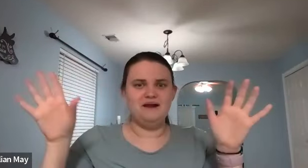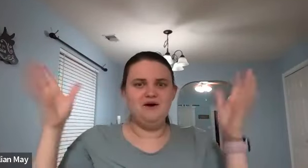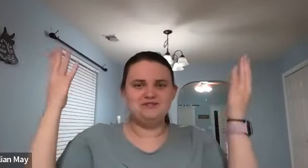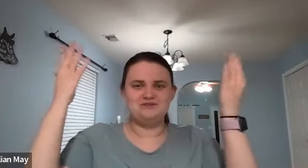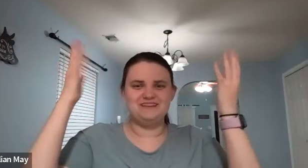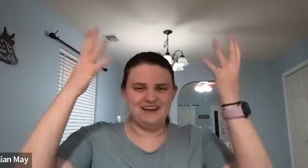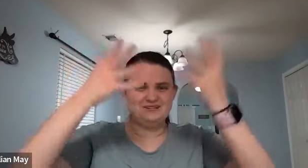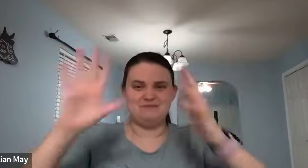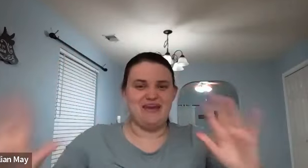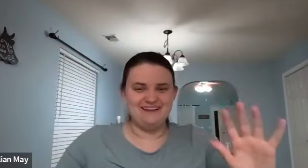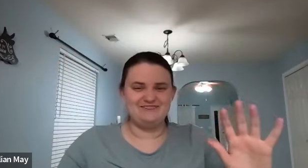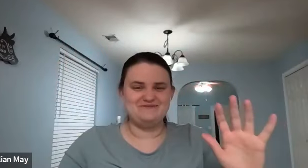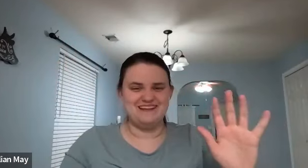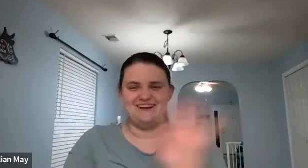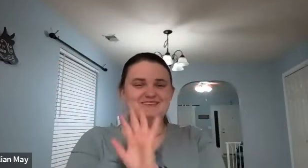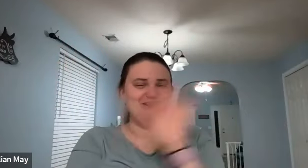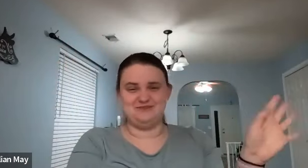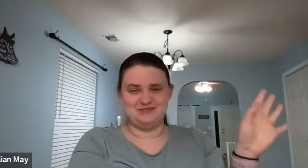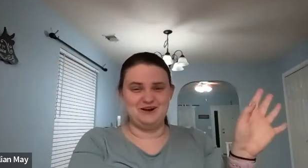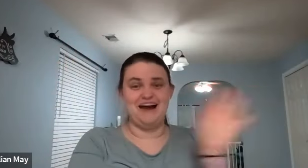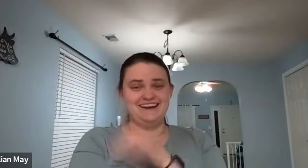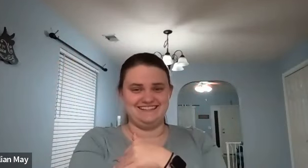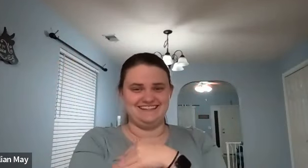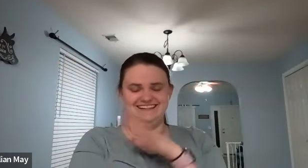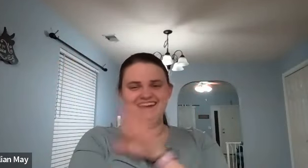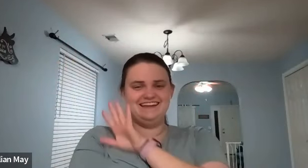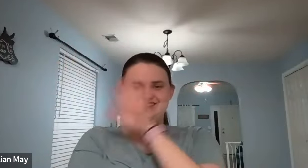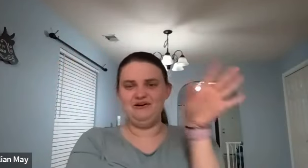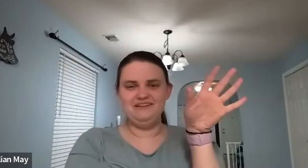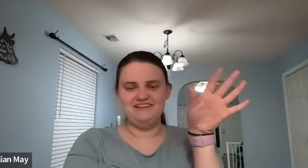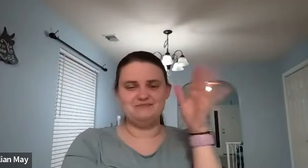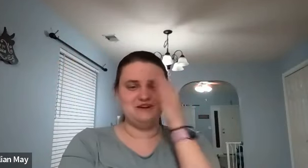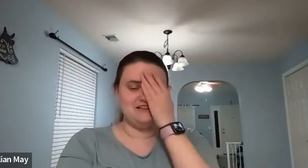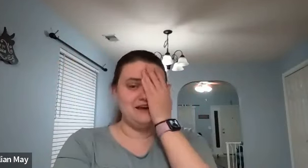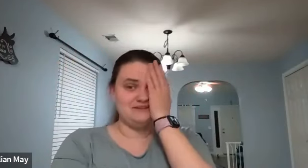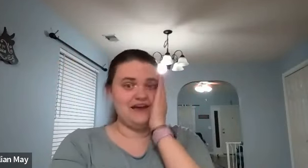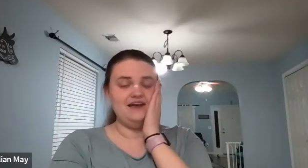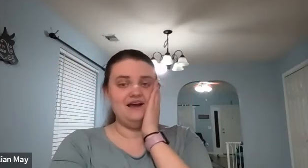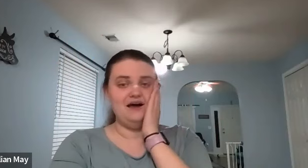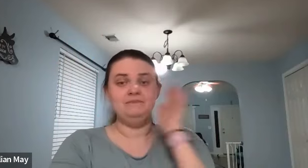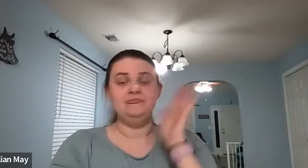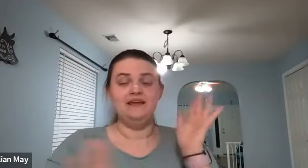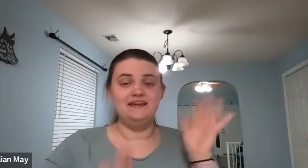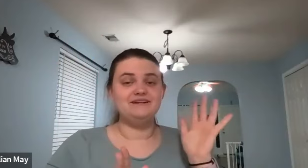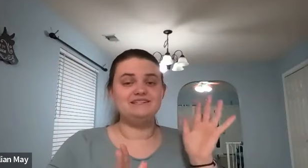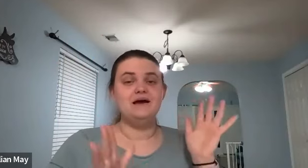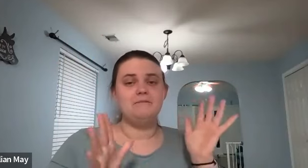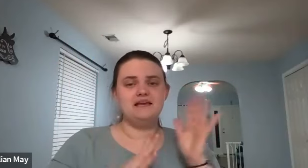whole screen, like I just went pink for a minute there. I don't know if you saw, but I did. Totally lost my train of thought with that. Anyways, making